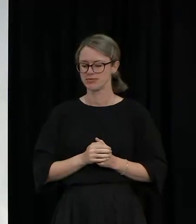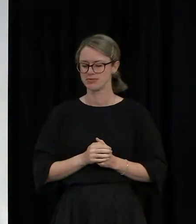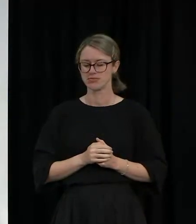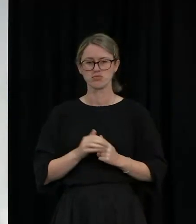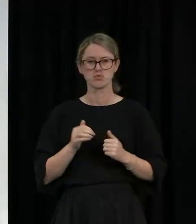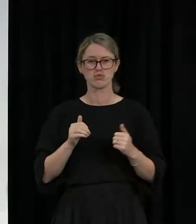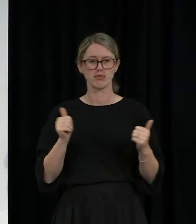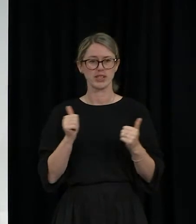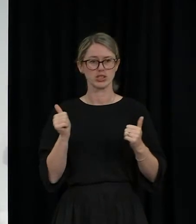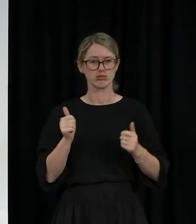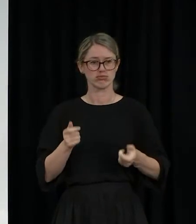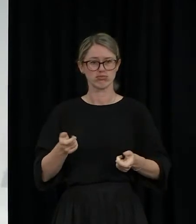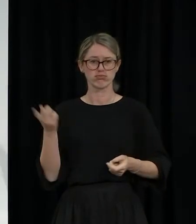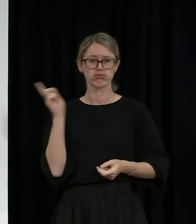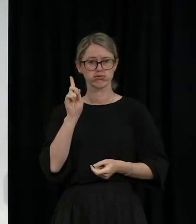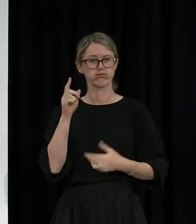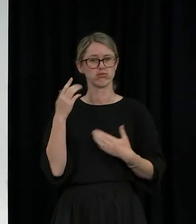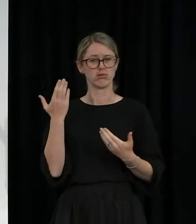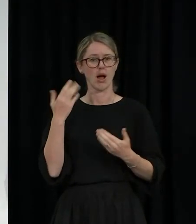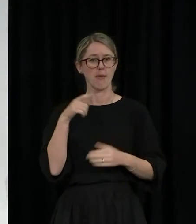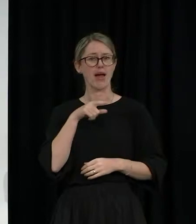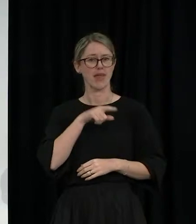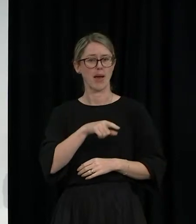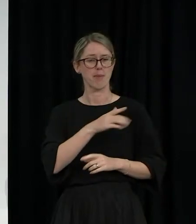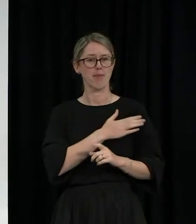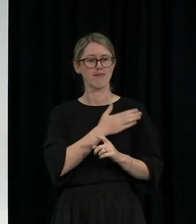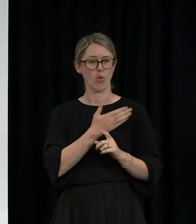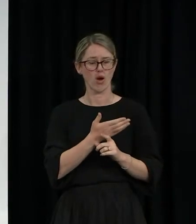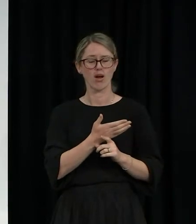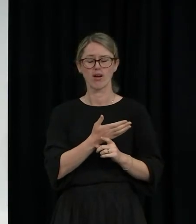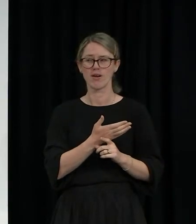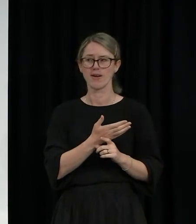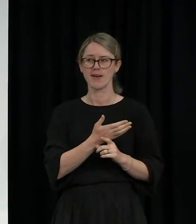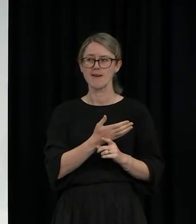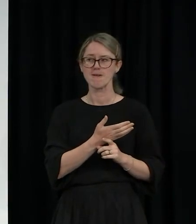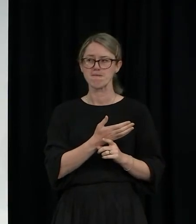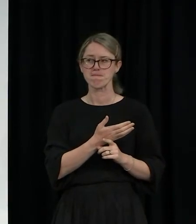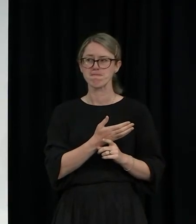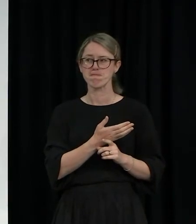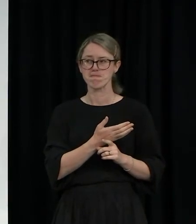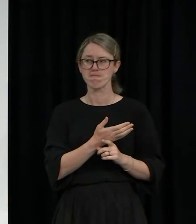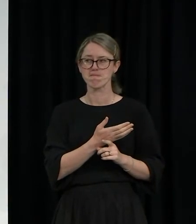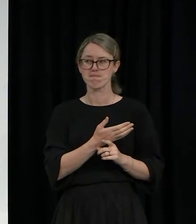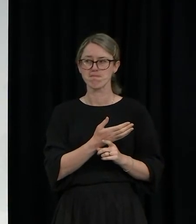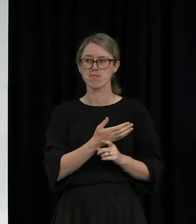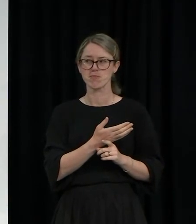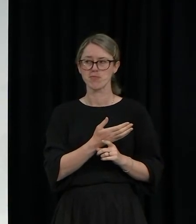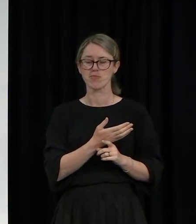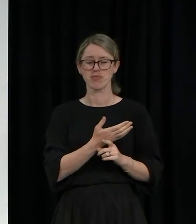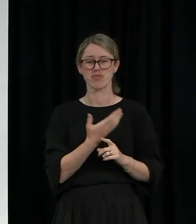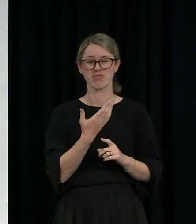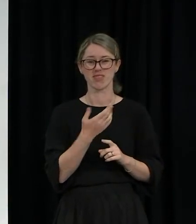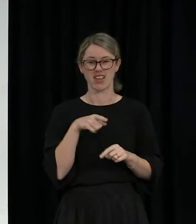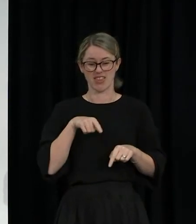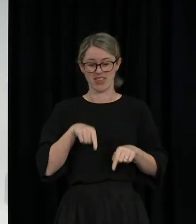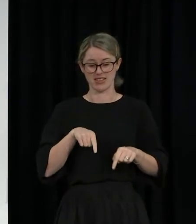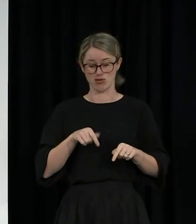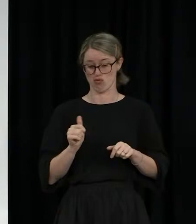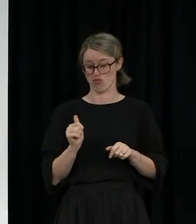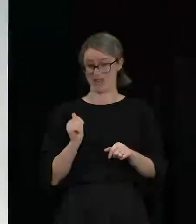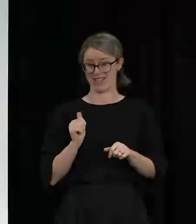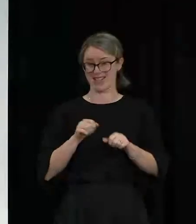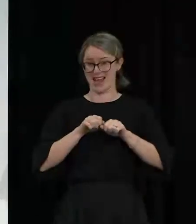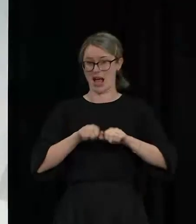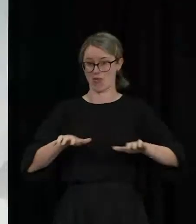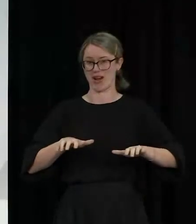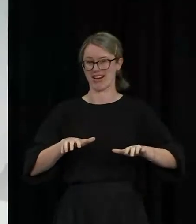on the podium here, and it was just referenced in the question that Derek just asked, that there are a number of cases within this particular